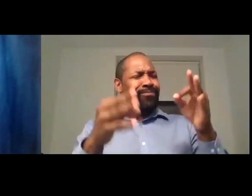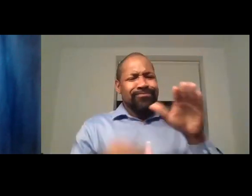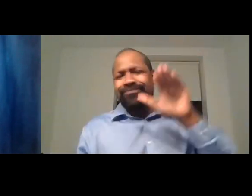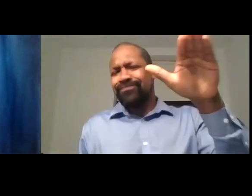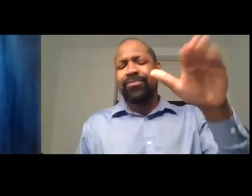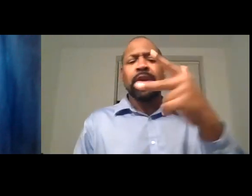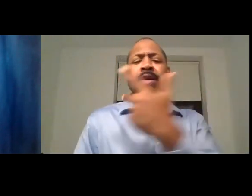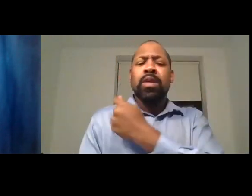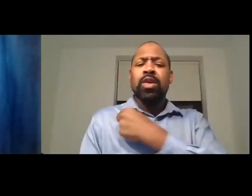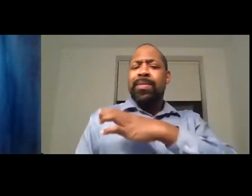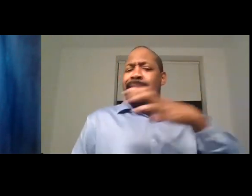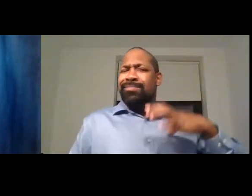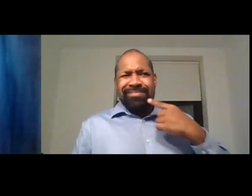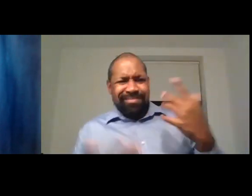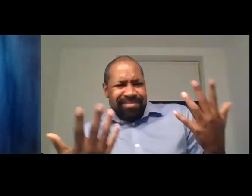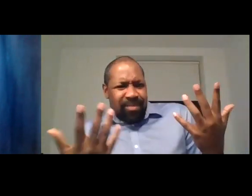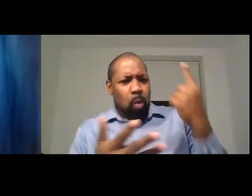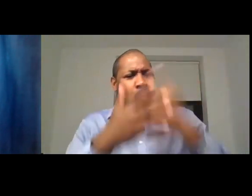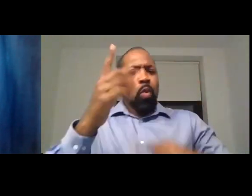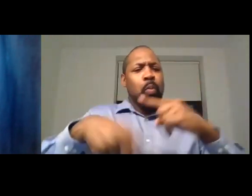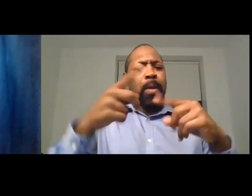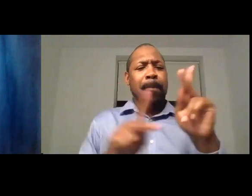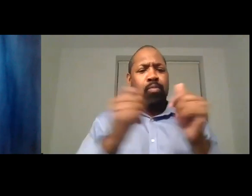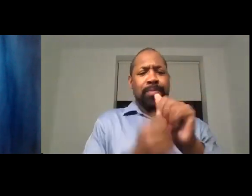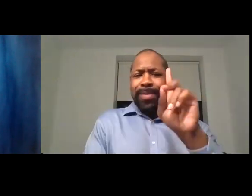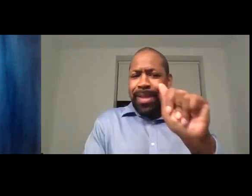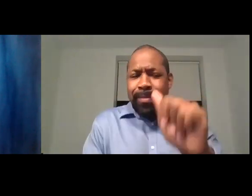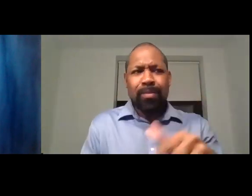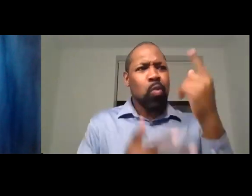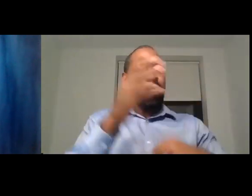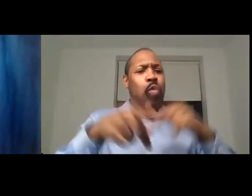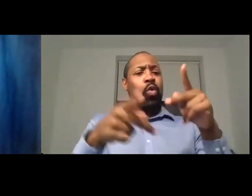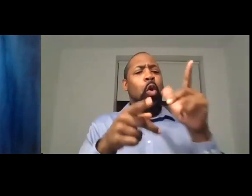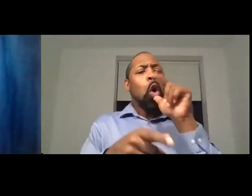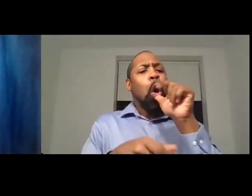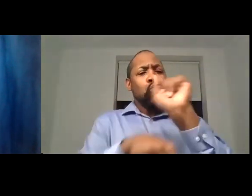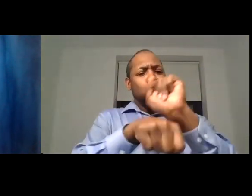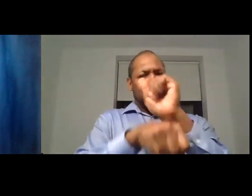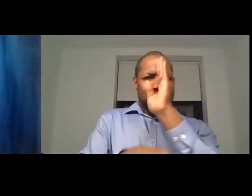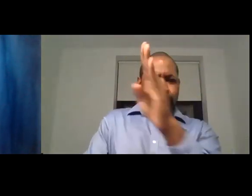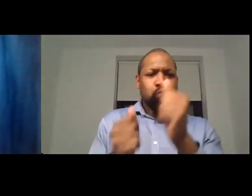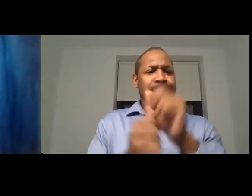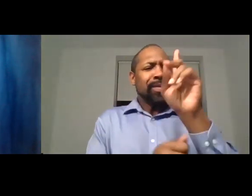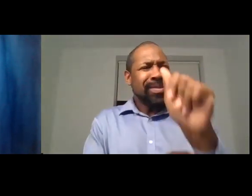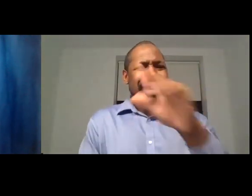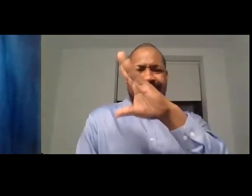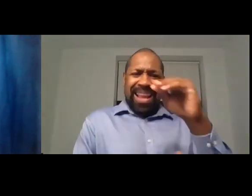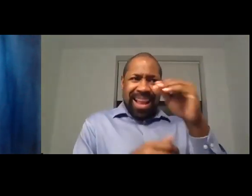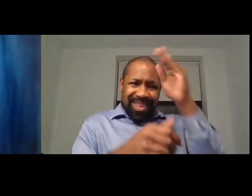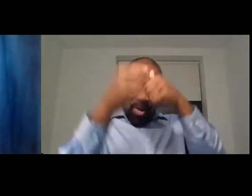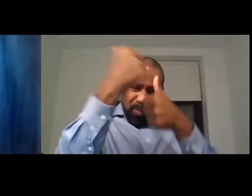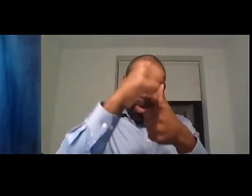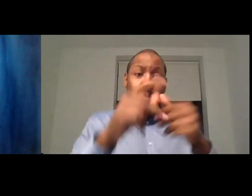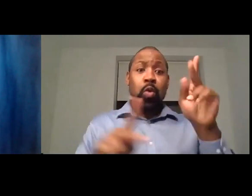did make a request about that with the vaccines being moved up, with people who have